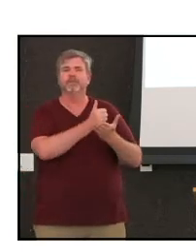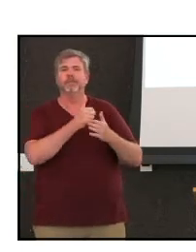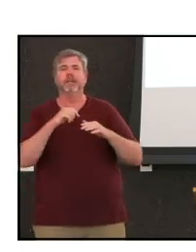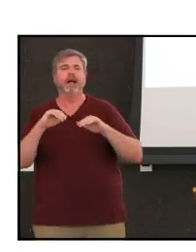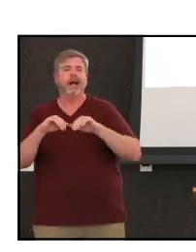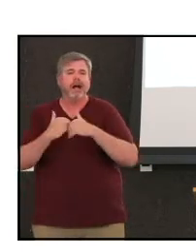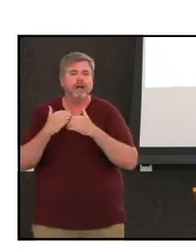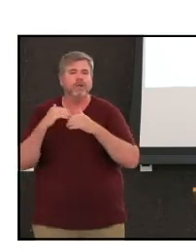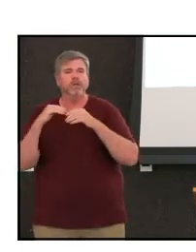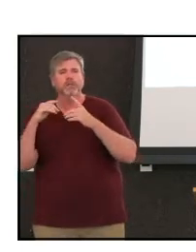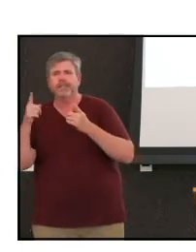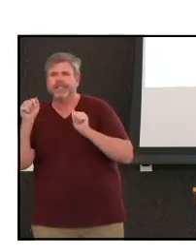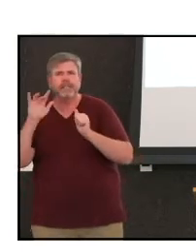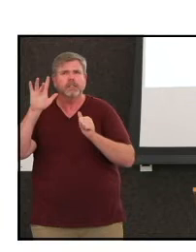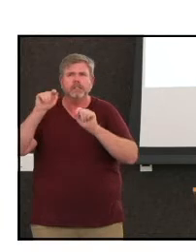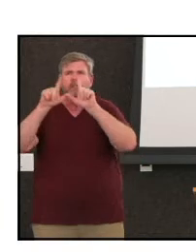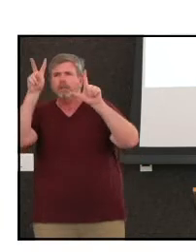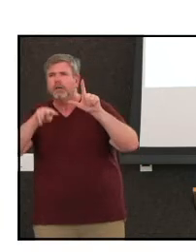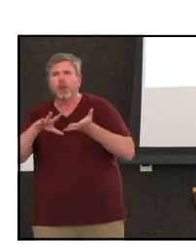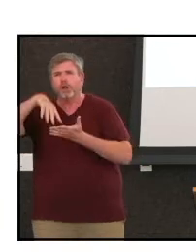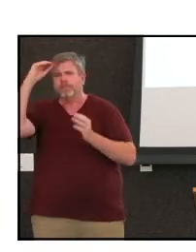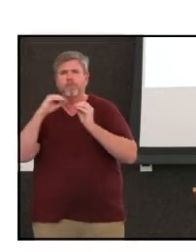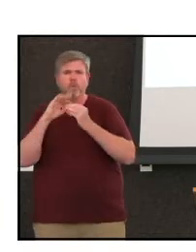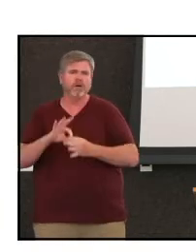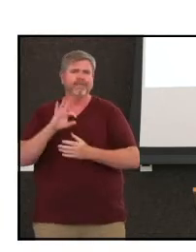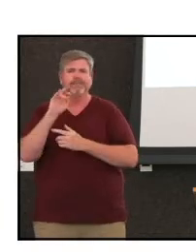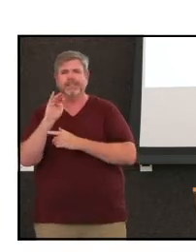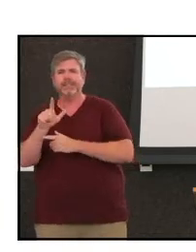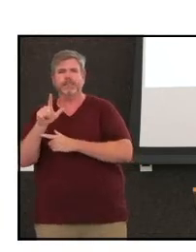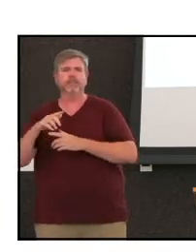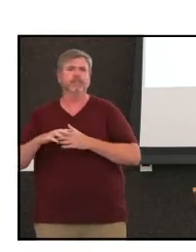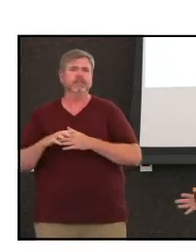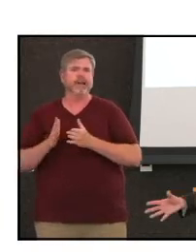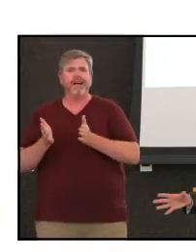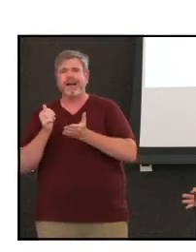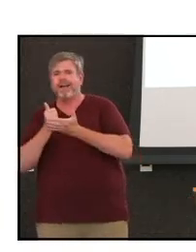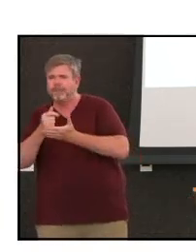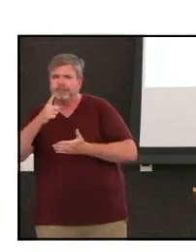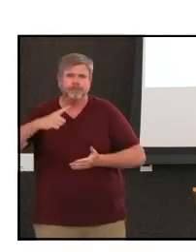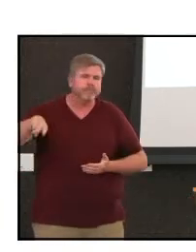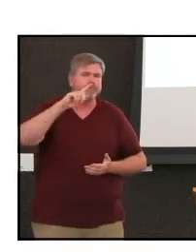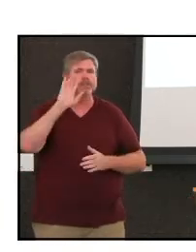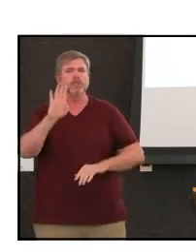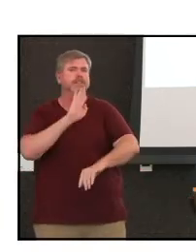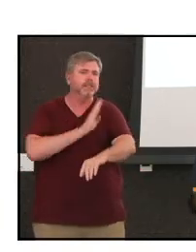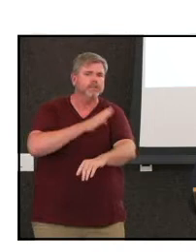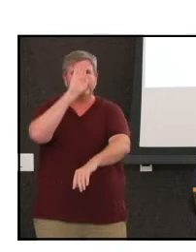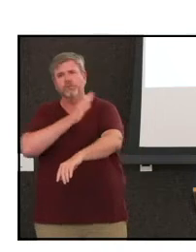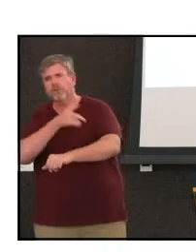to your sons and daughters, your brothers and sisters, your friends about this, and some of it's already been mentioned before.